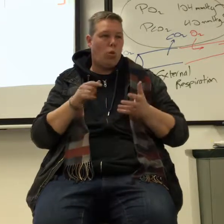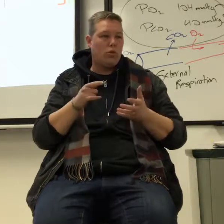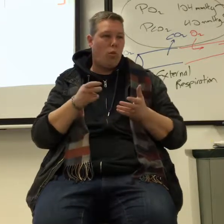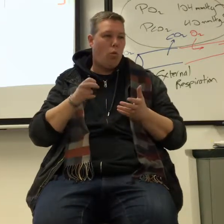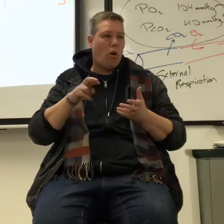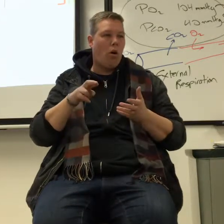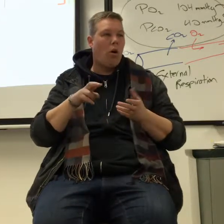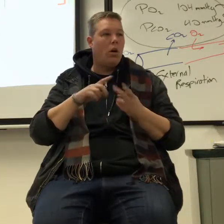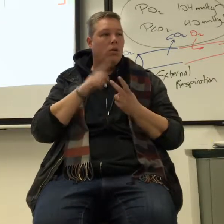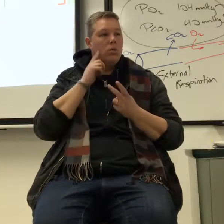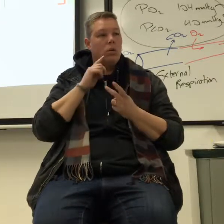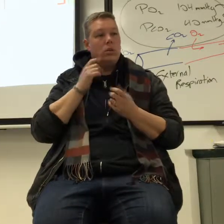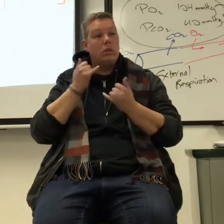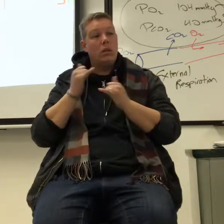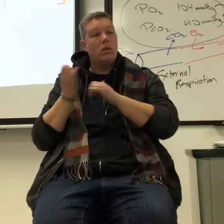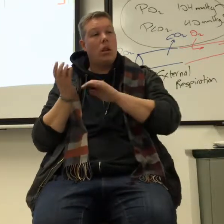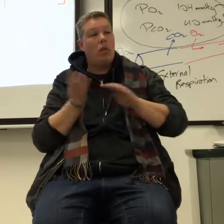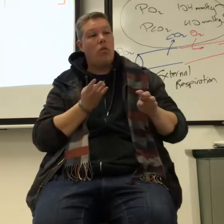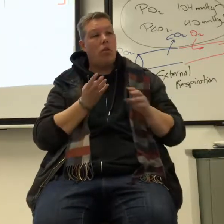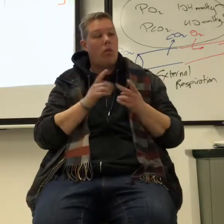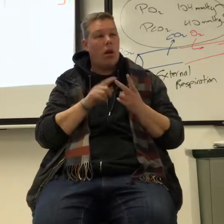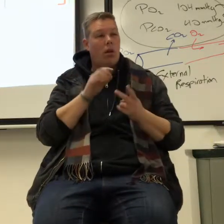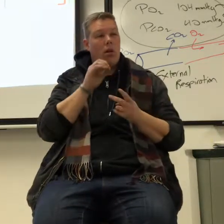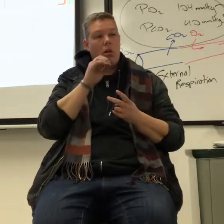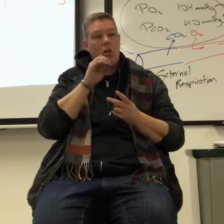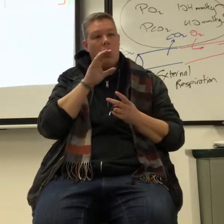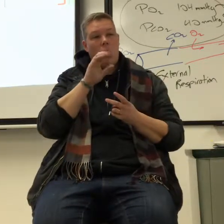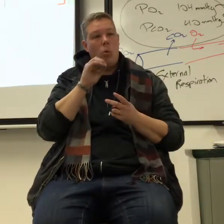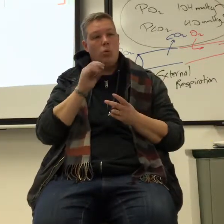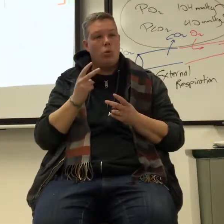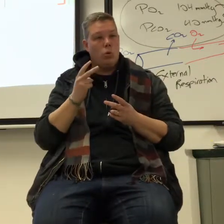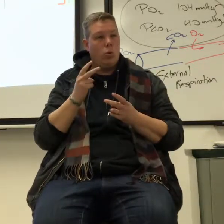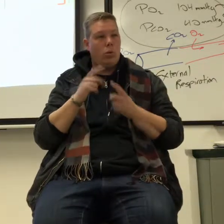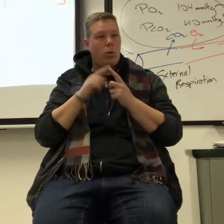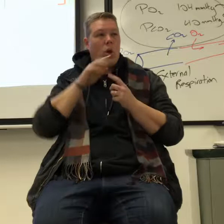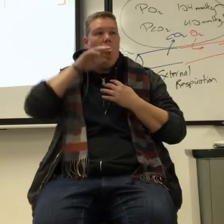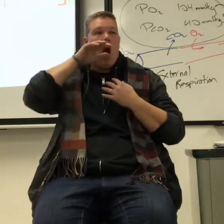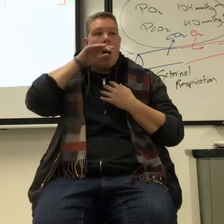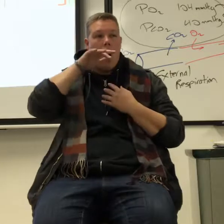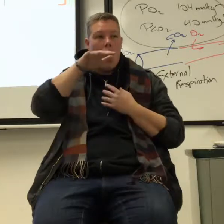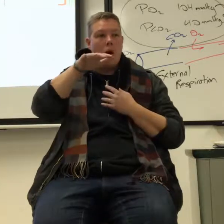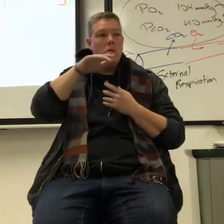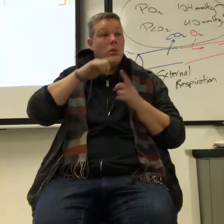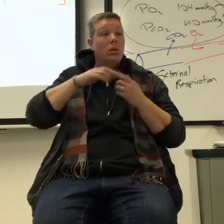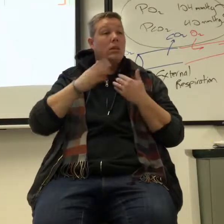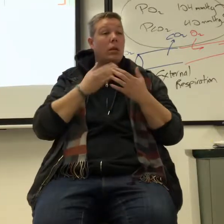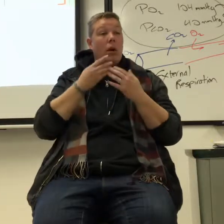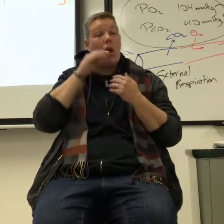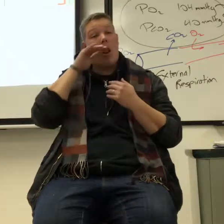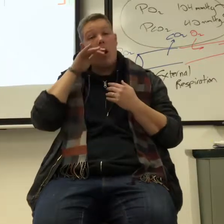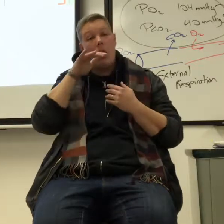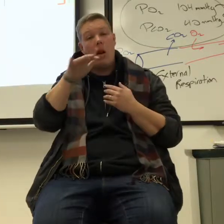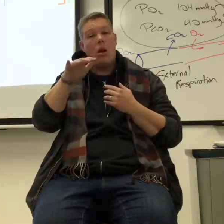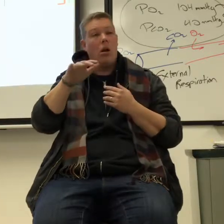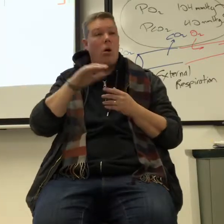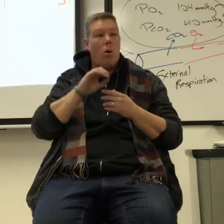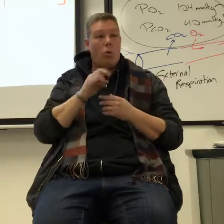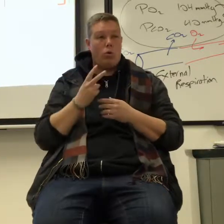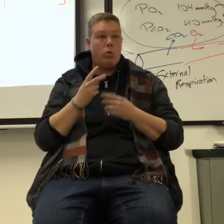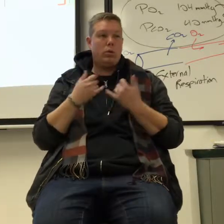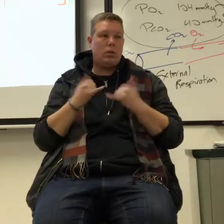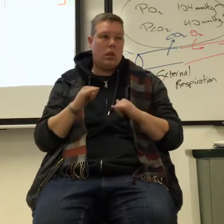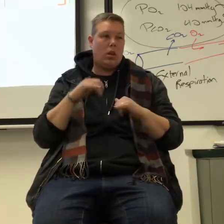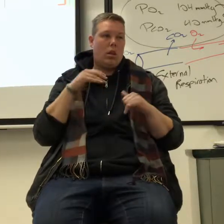from the alveolus to the pulmonary blood during a breath out. So even though you're breathing out, O2 is